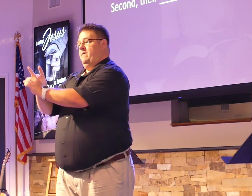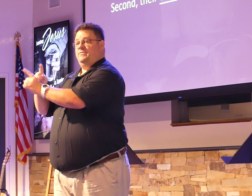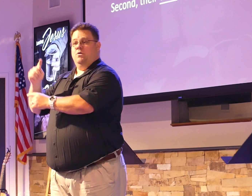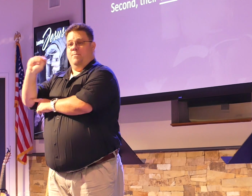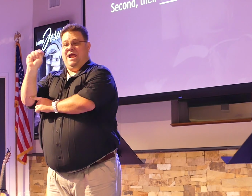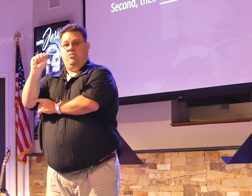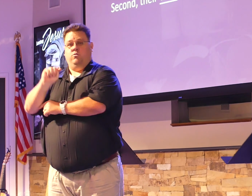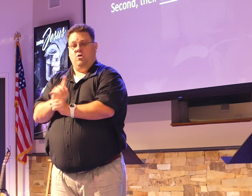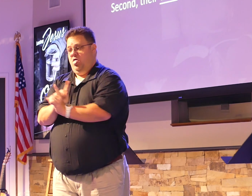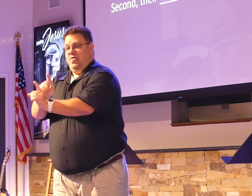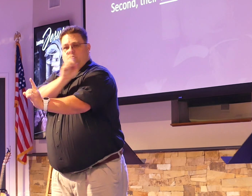goes in the bathroom.